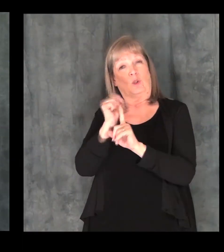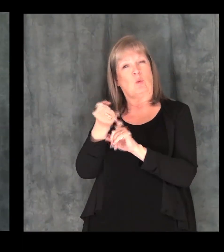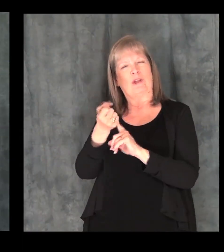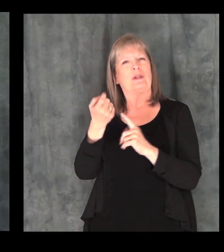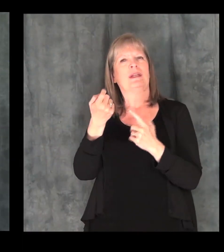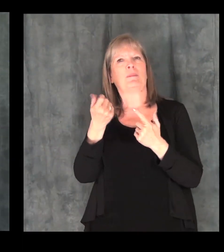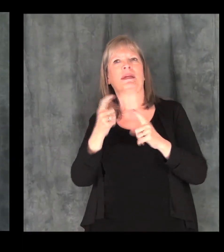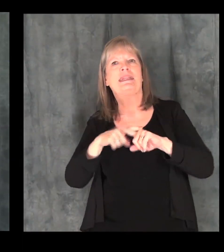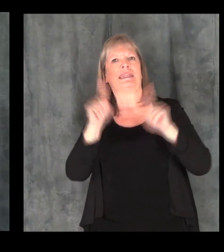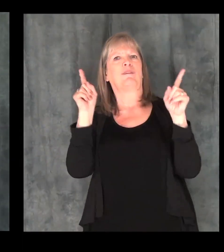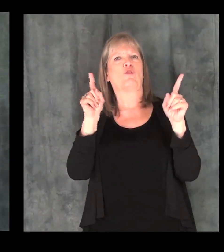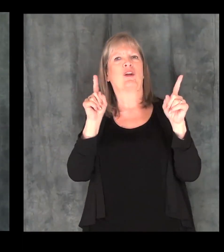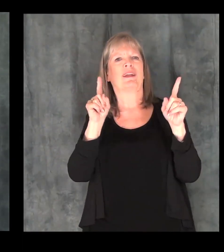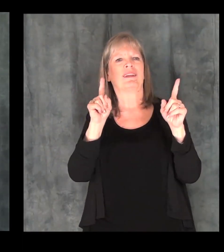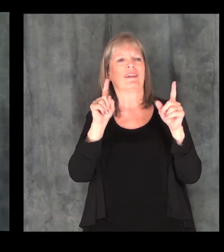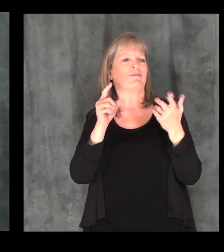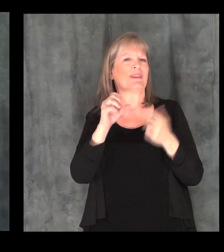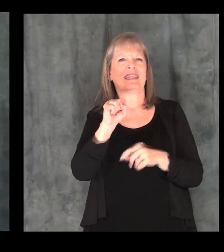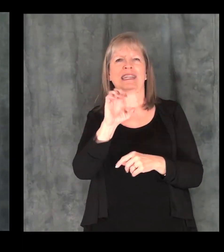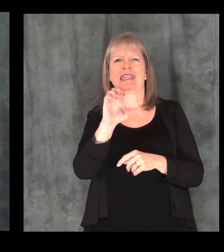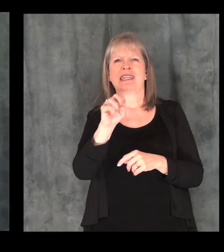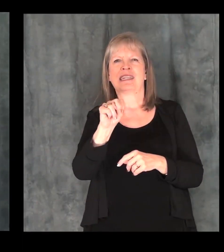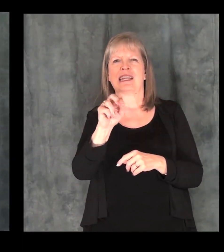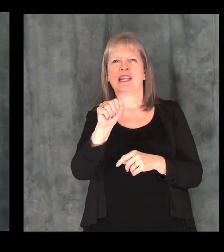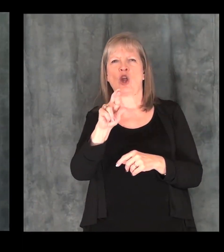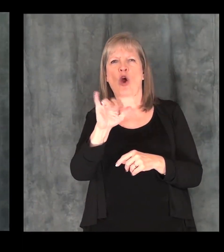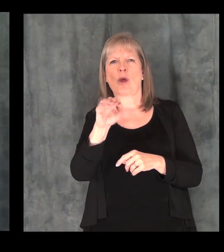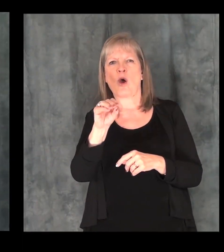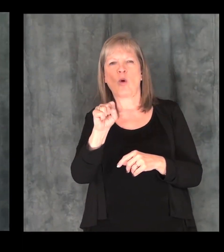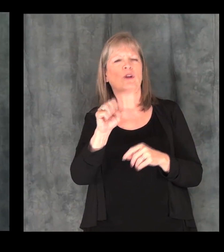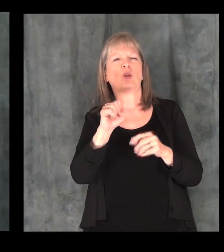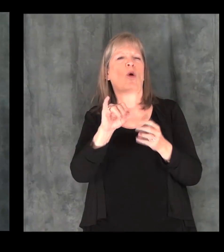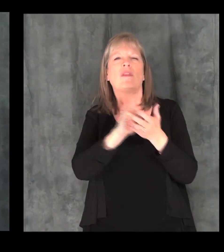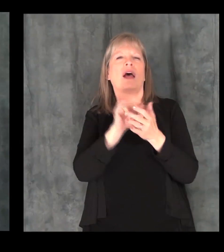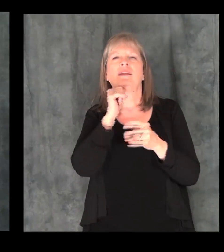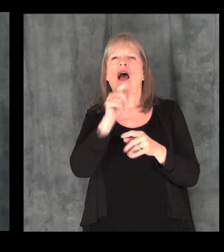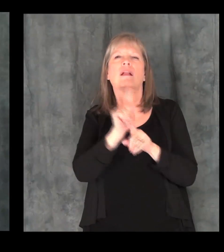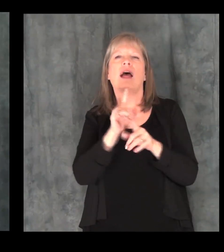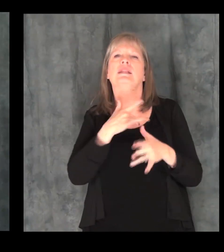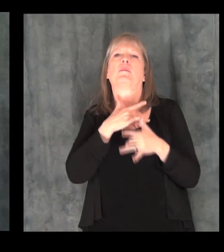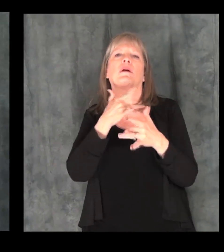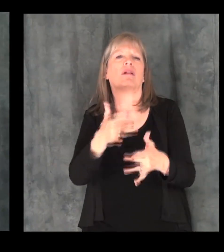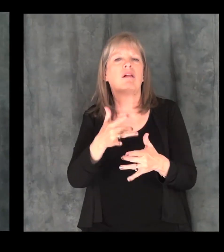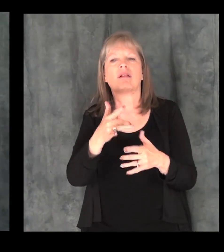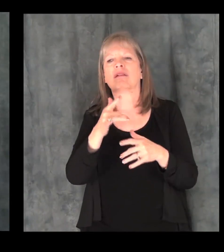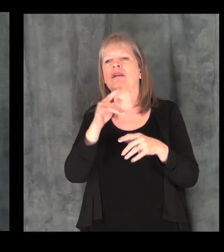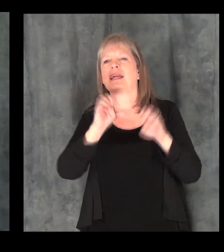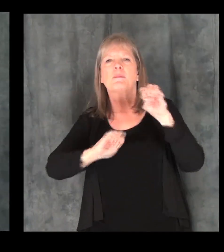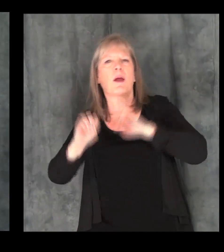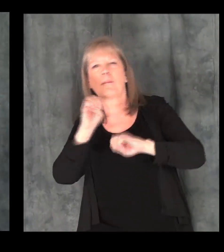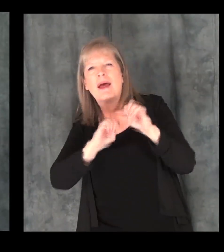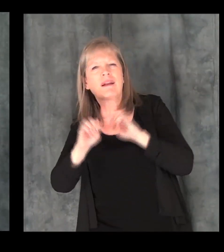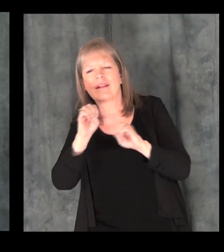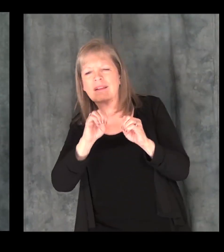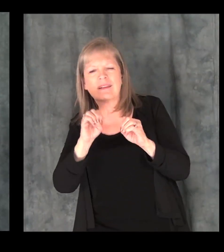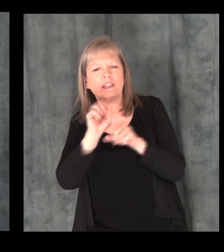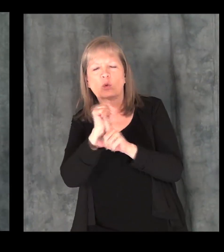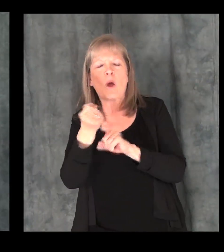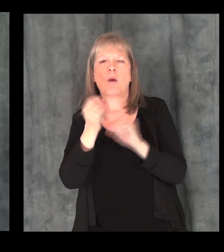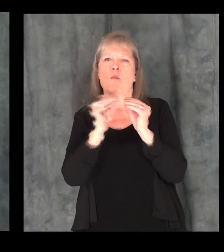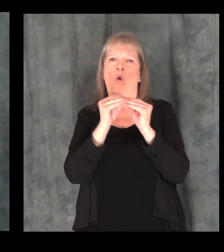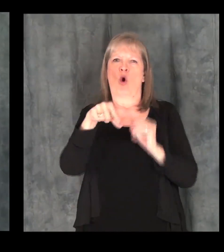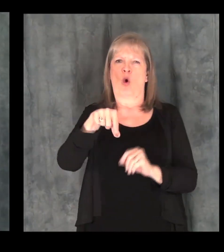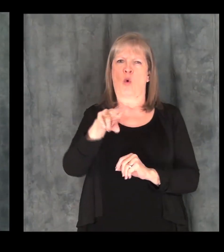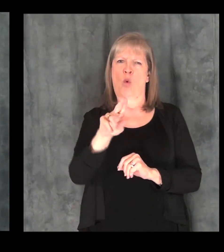scenarios, you couldn't call it a typical experimental situation. So it's more of a qualitative study. We wanted to look at what was happening